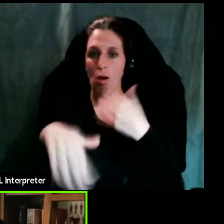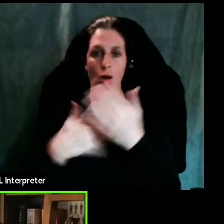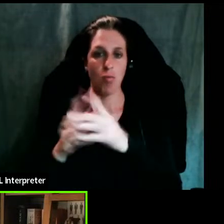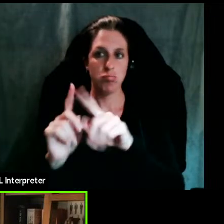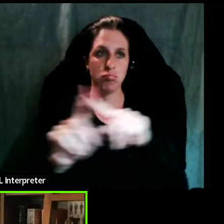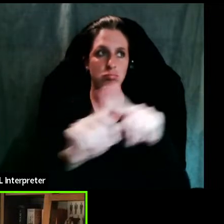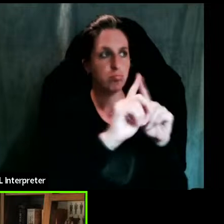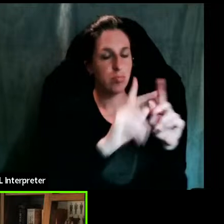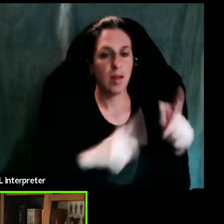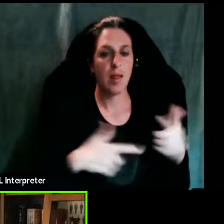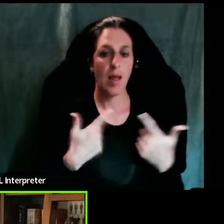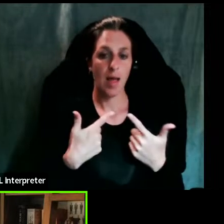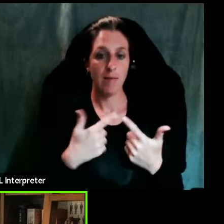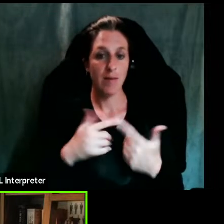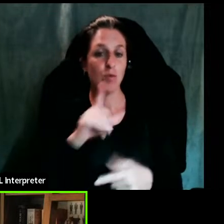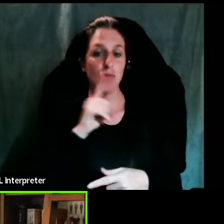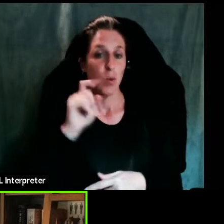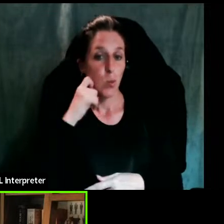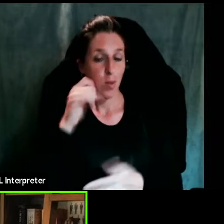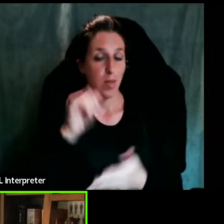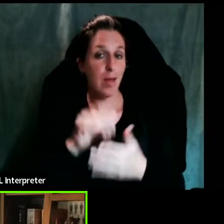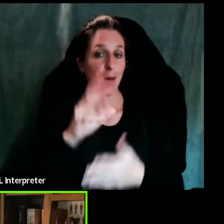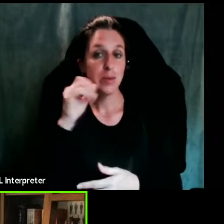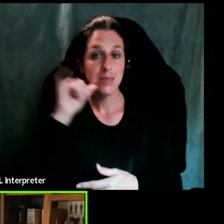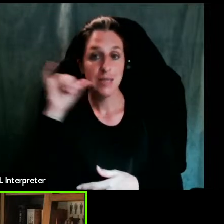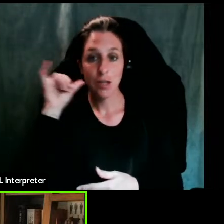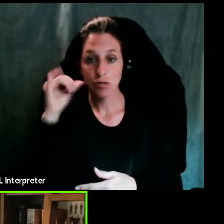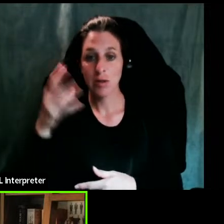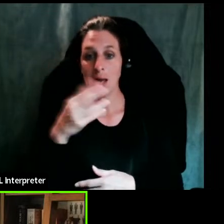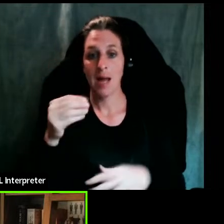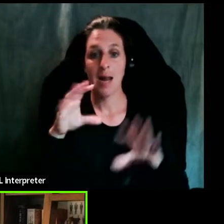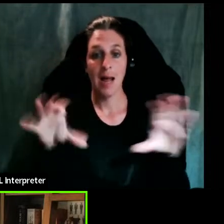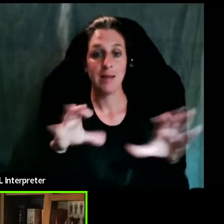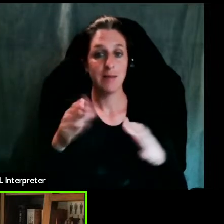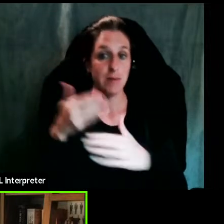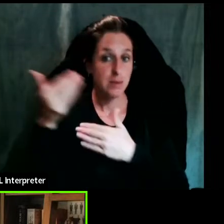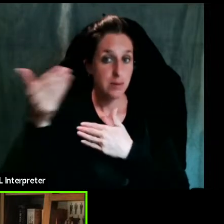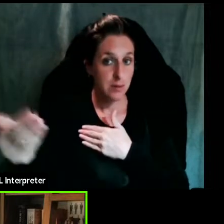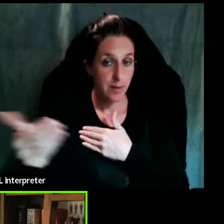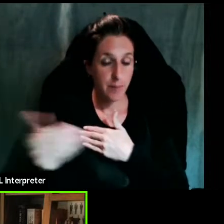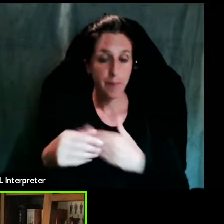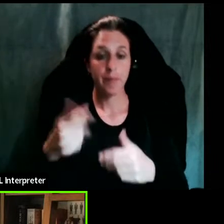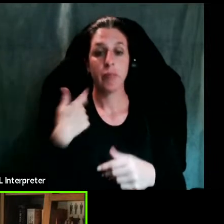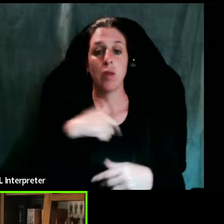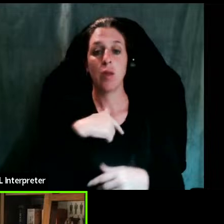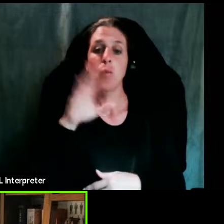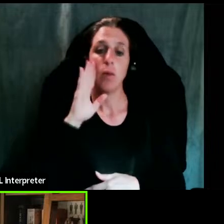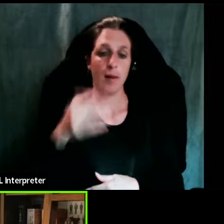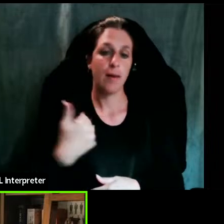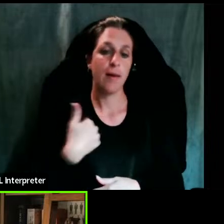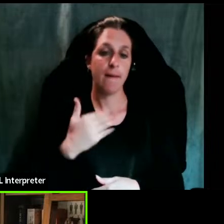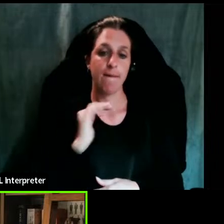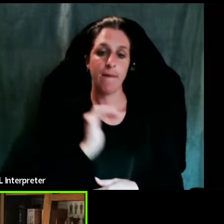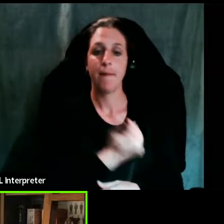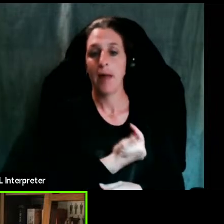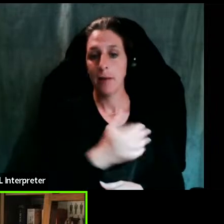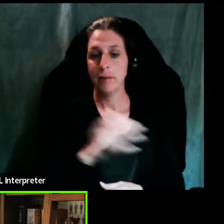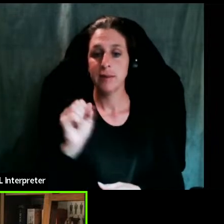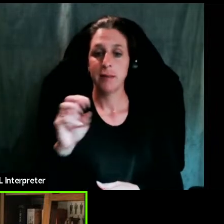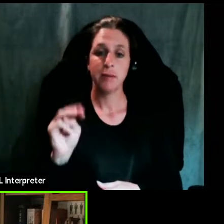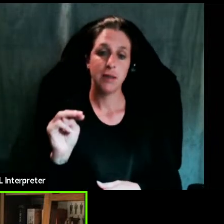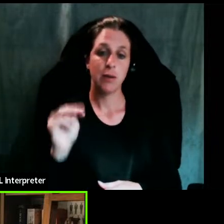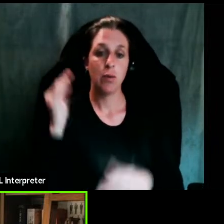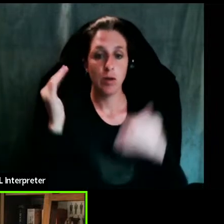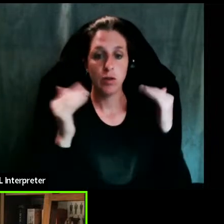yesterday. All right, and then activities to come. We will have our San Mateo Adult and